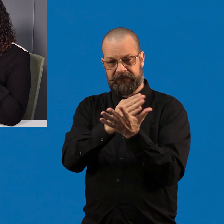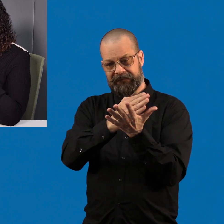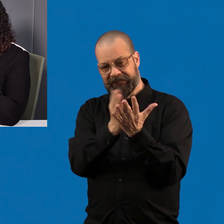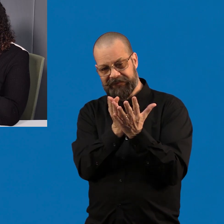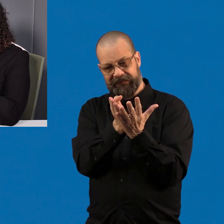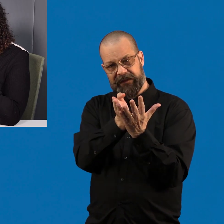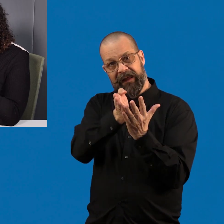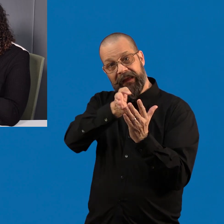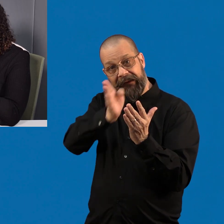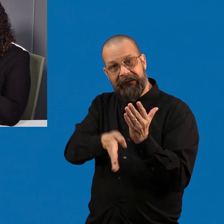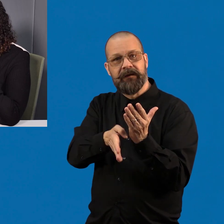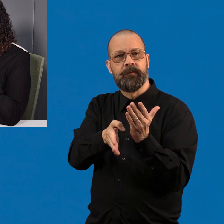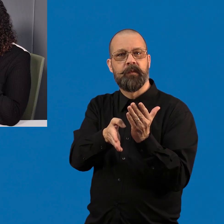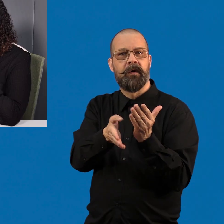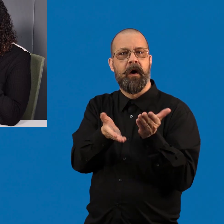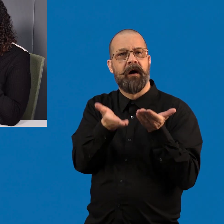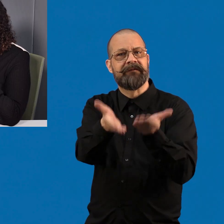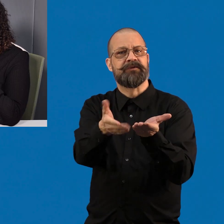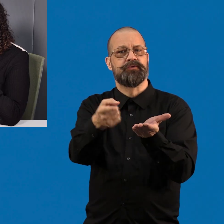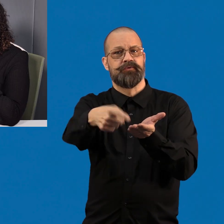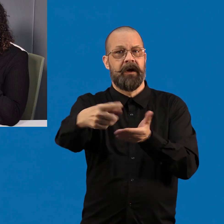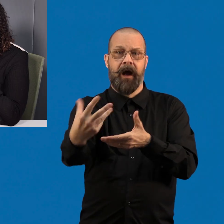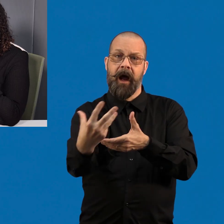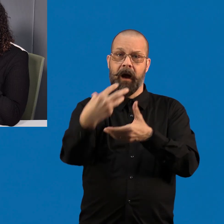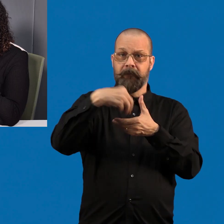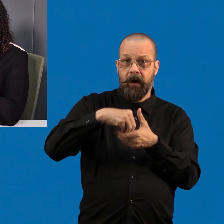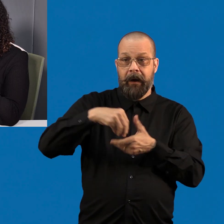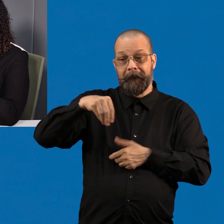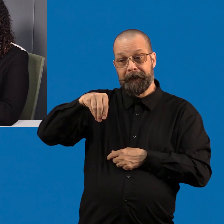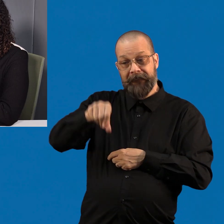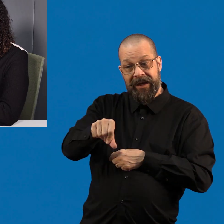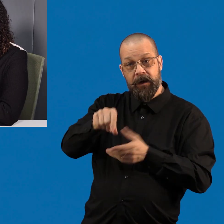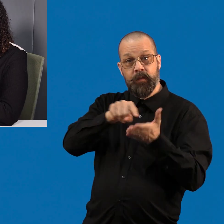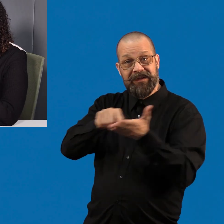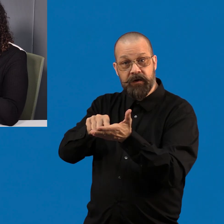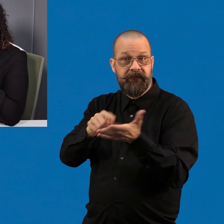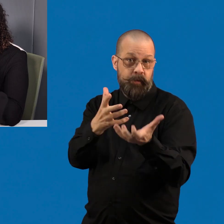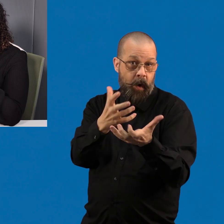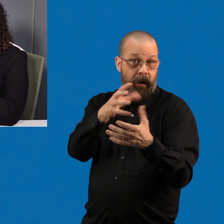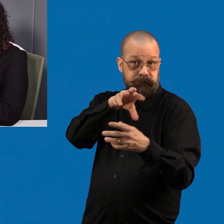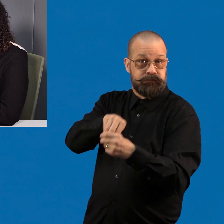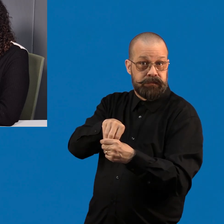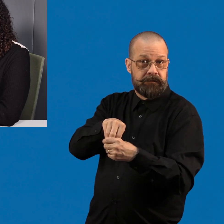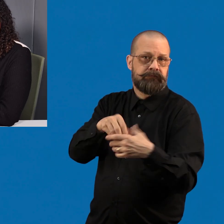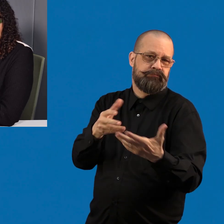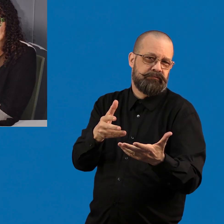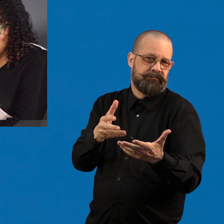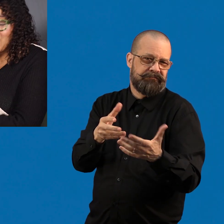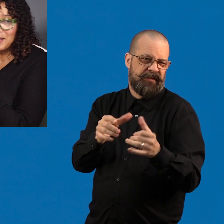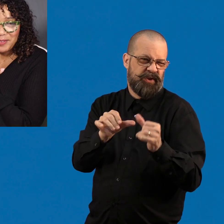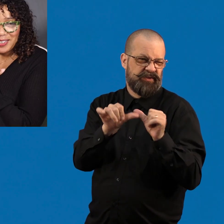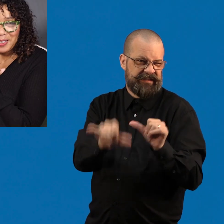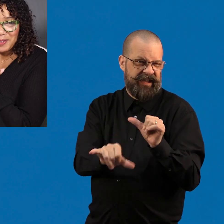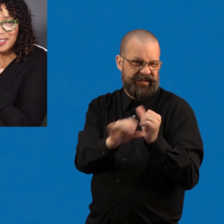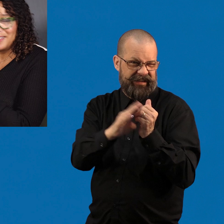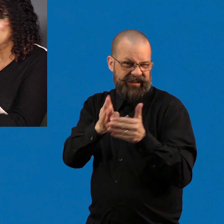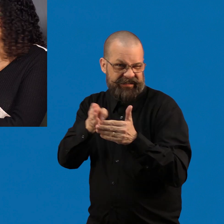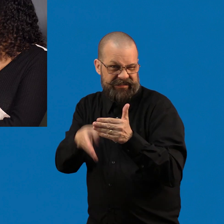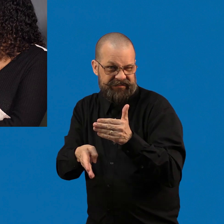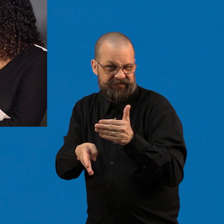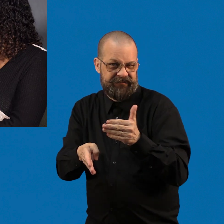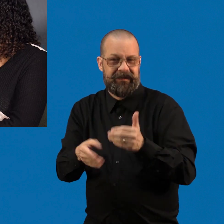we'll share opportunities to participate in paid research if you're interested. So stay with us. I'm